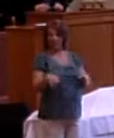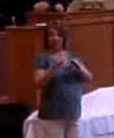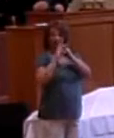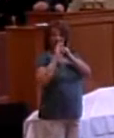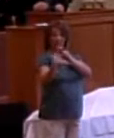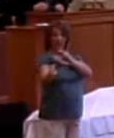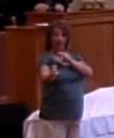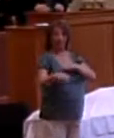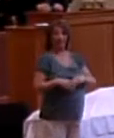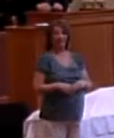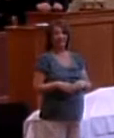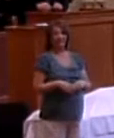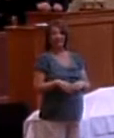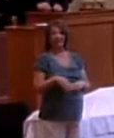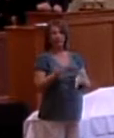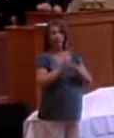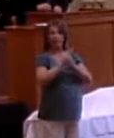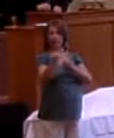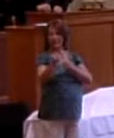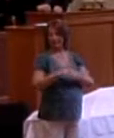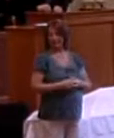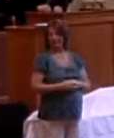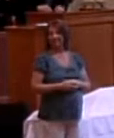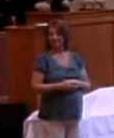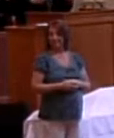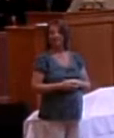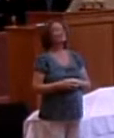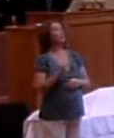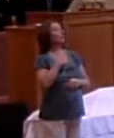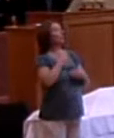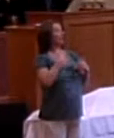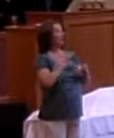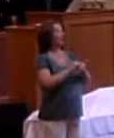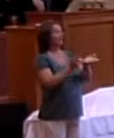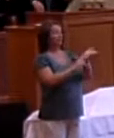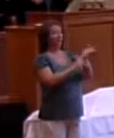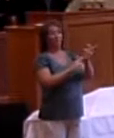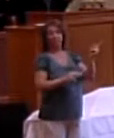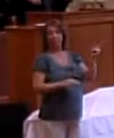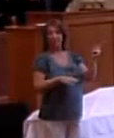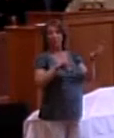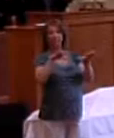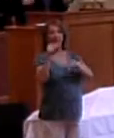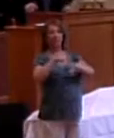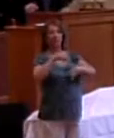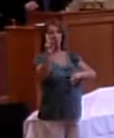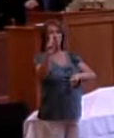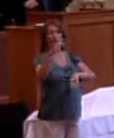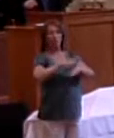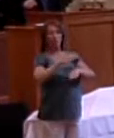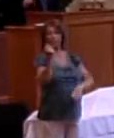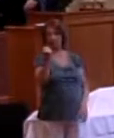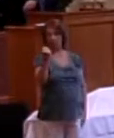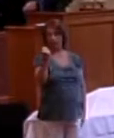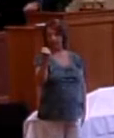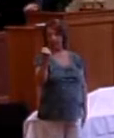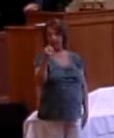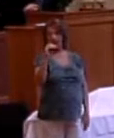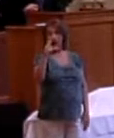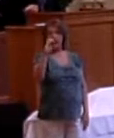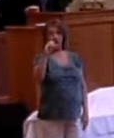about 3 weeks away. And we're going to be having that sign up, and then we'll be leaving here at 1 o'clock on Saturday,